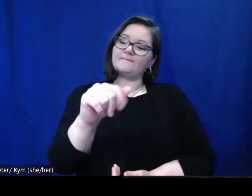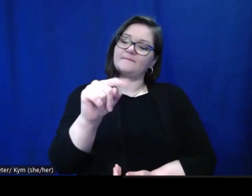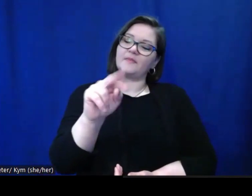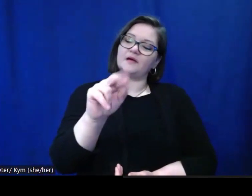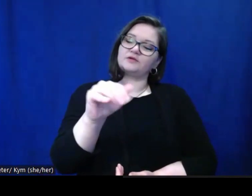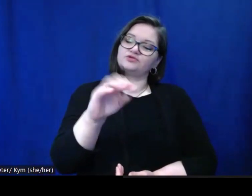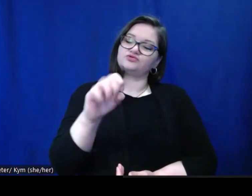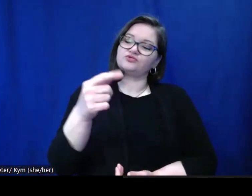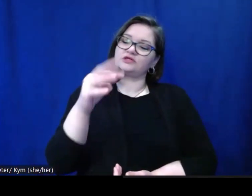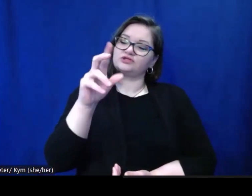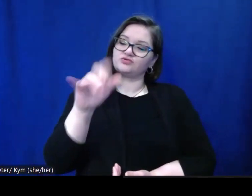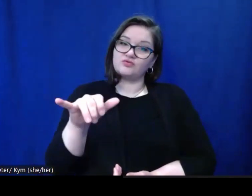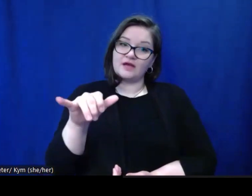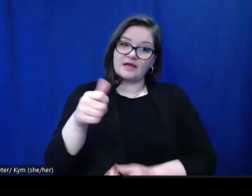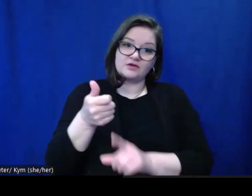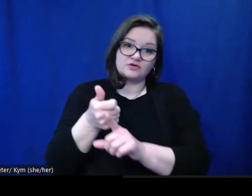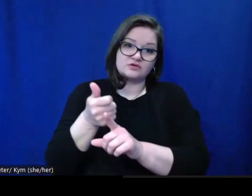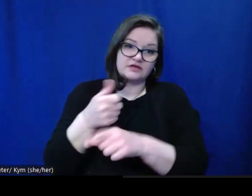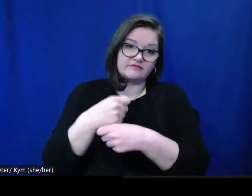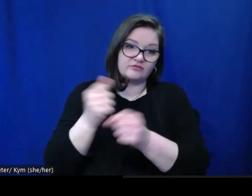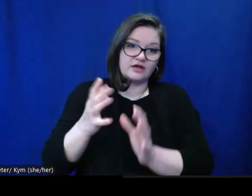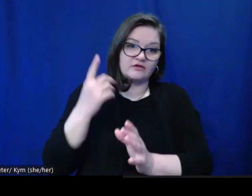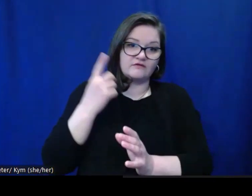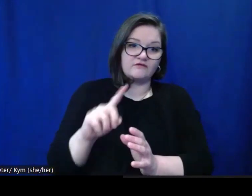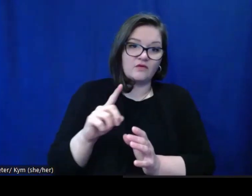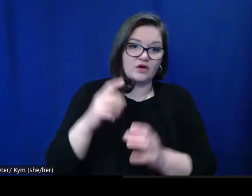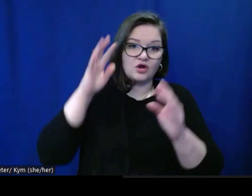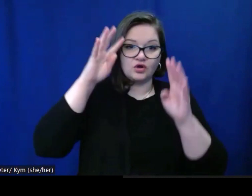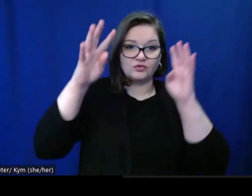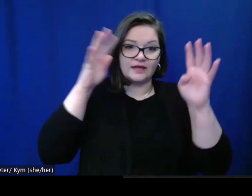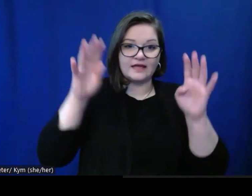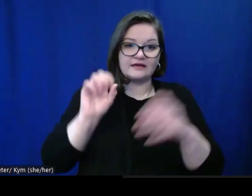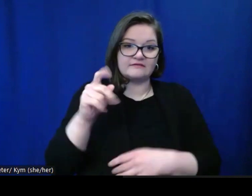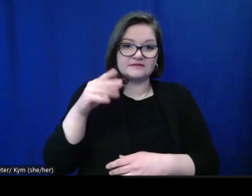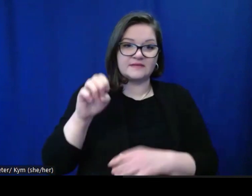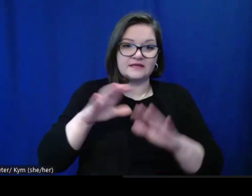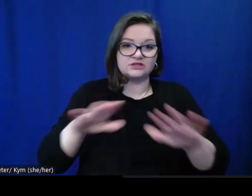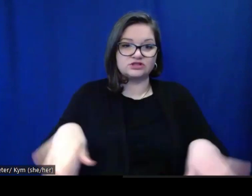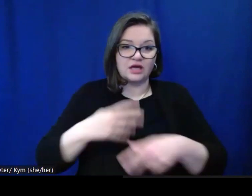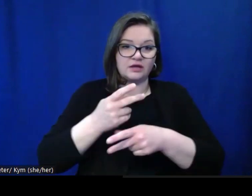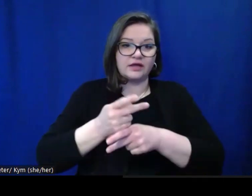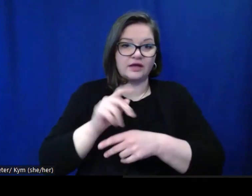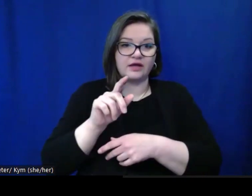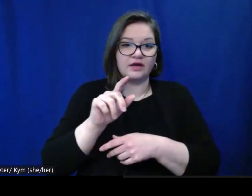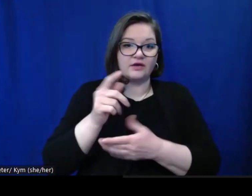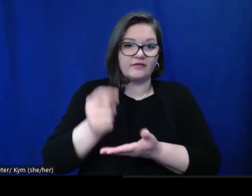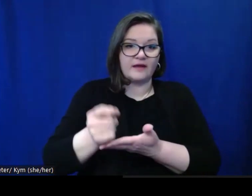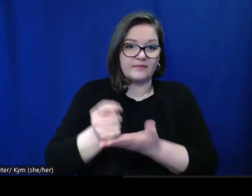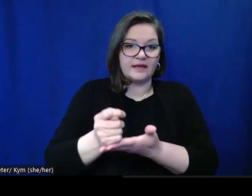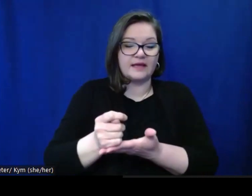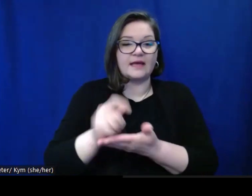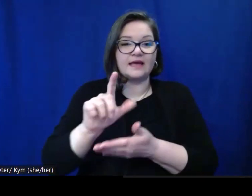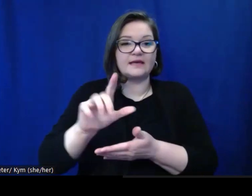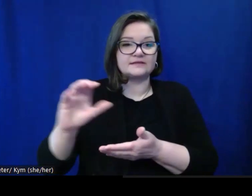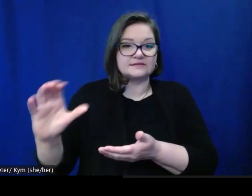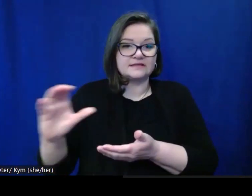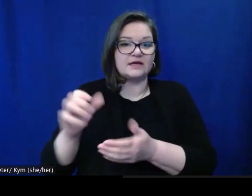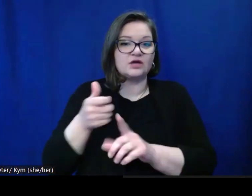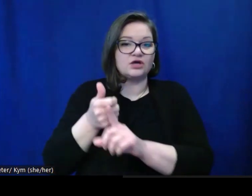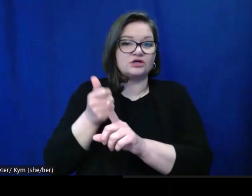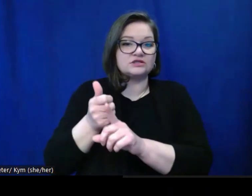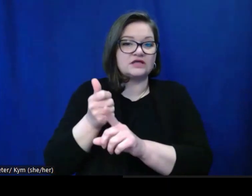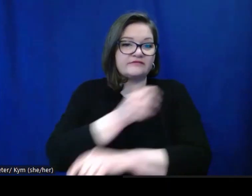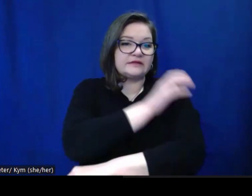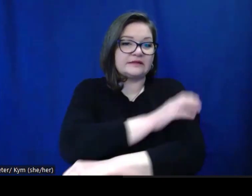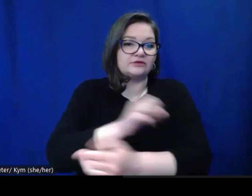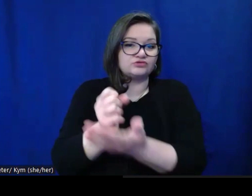owner of Creative Space Child Therapy, LLC, embodying the role of a compassionate and dedicated licensed clinical social worker and registered